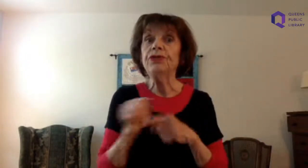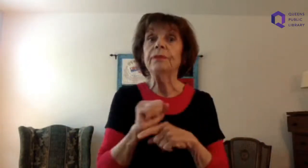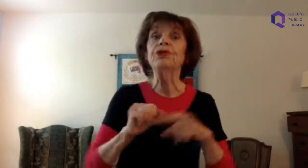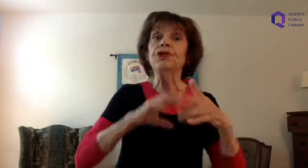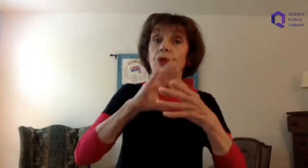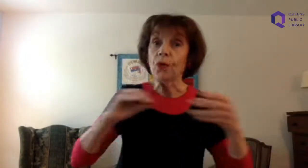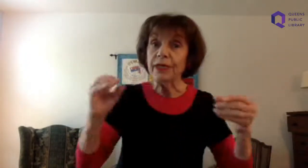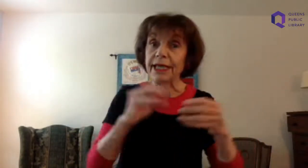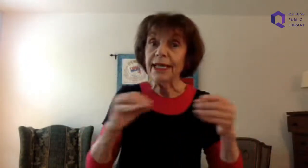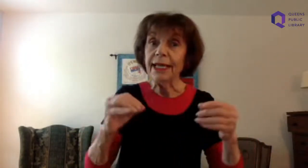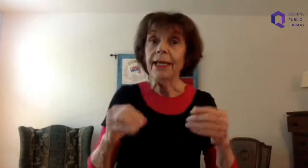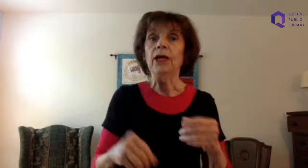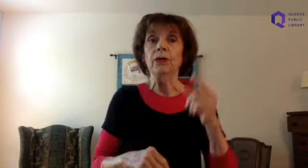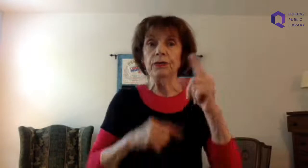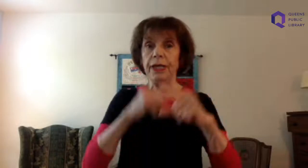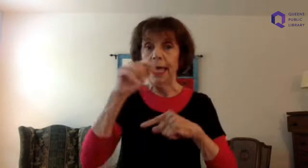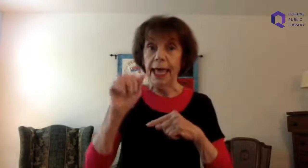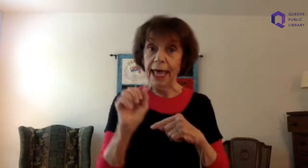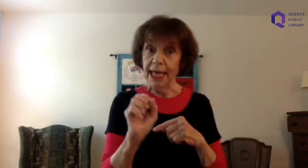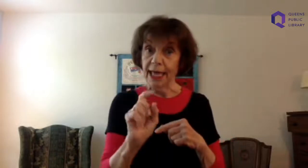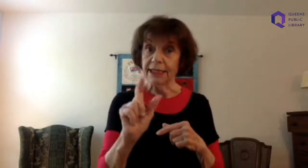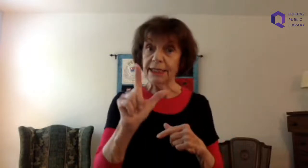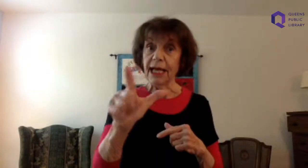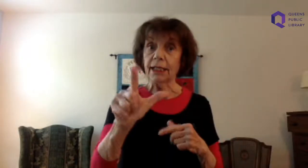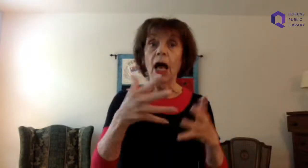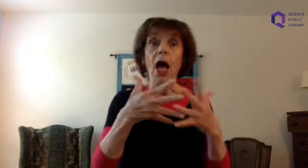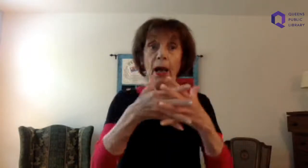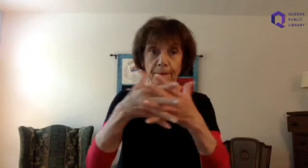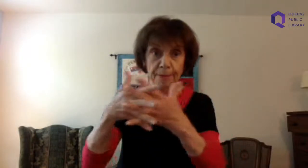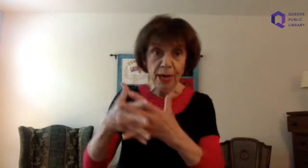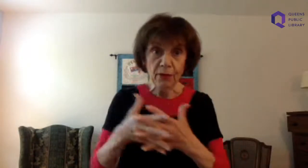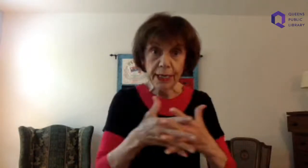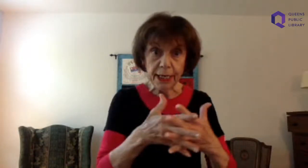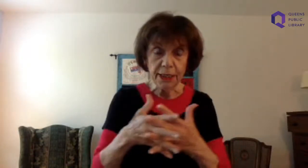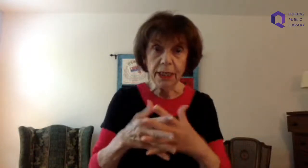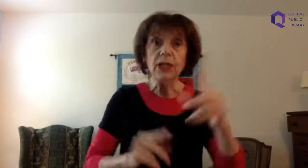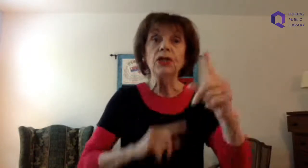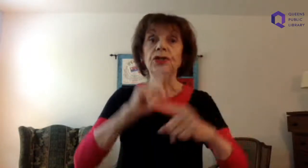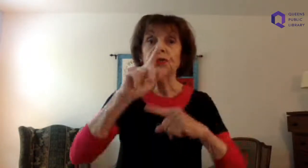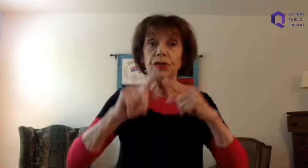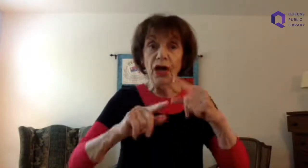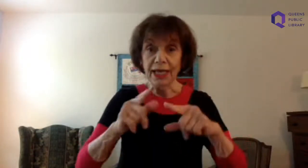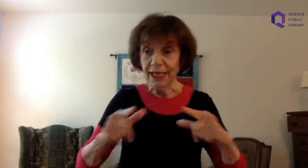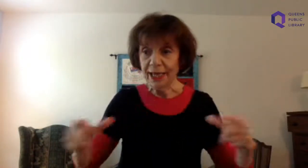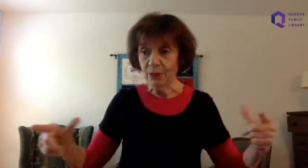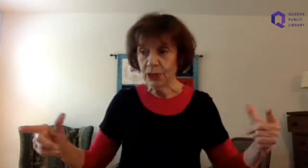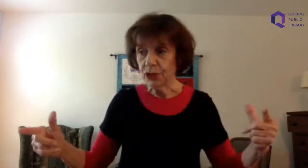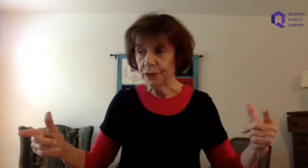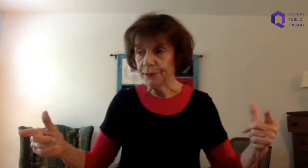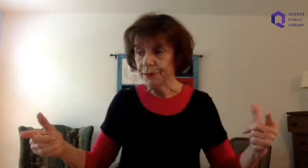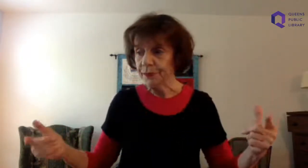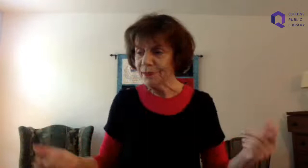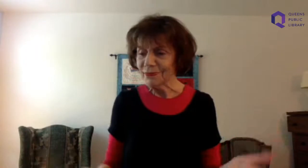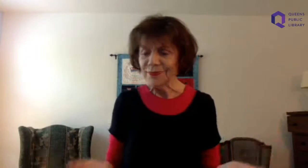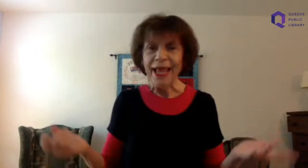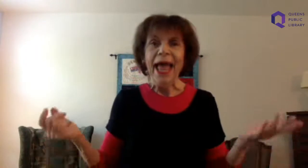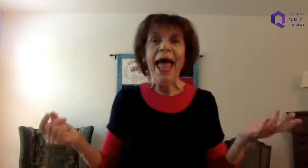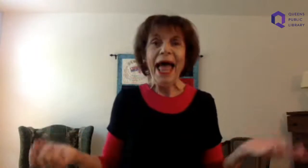some storytelling using ASL, American Sign Language.